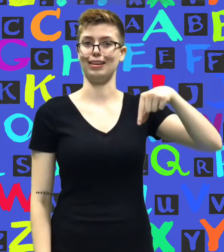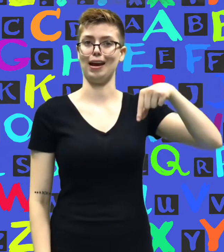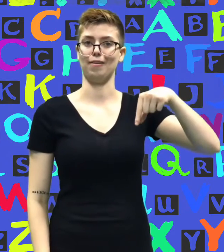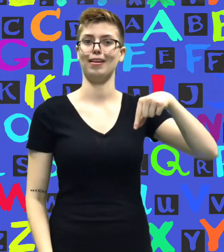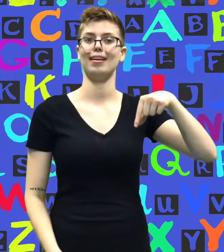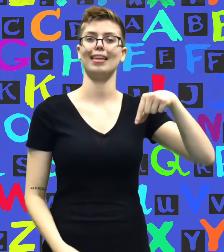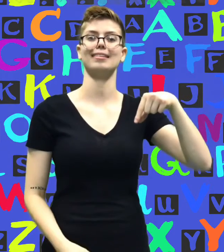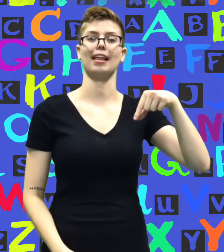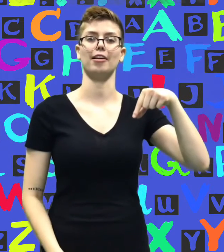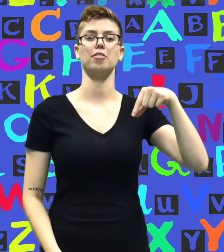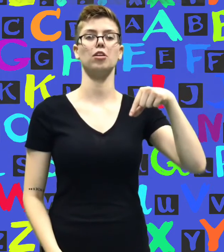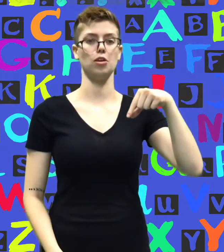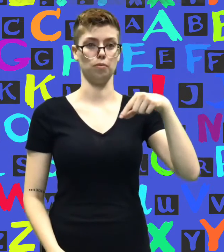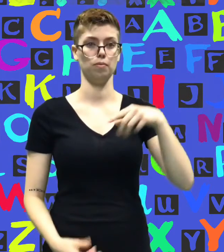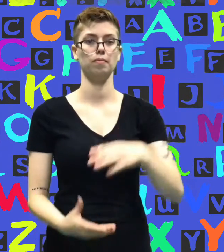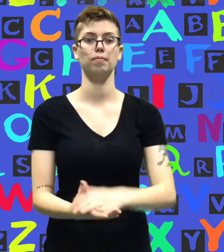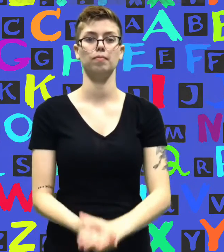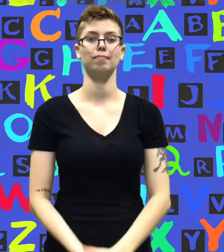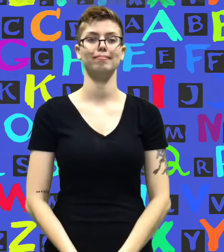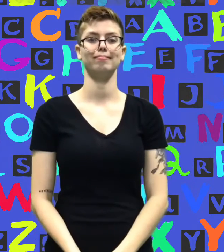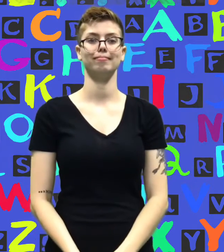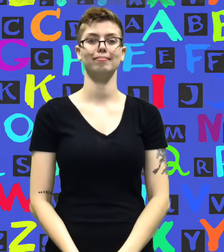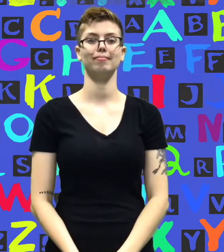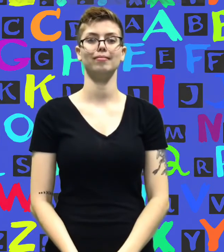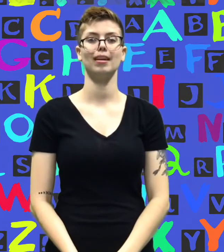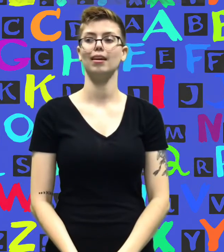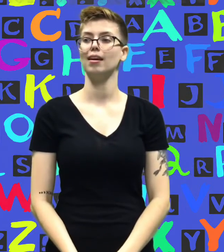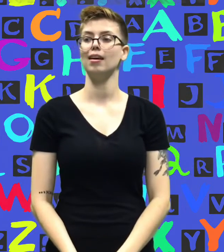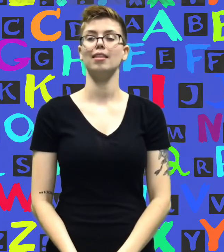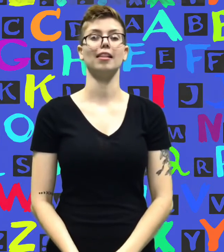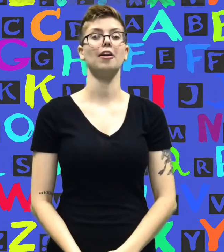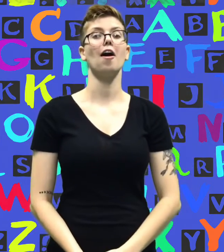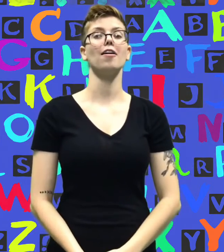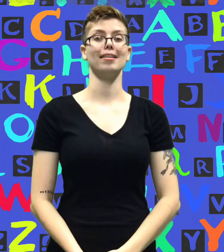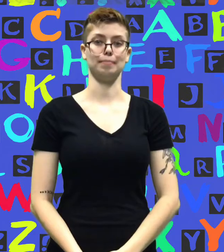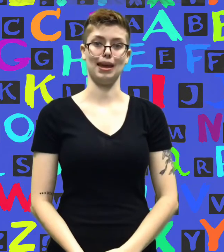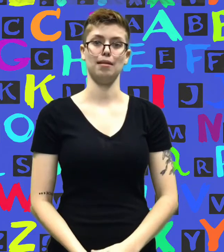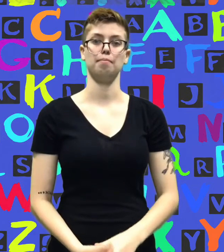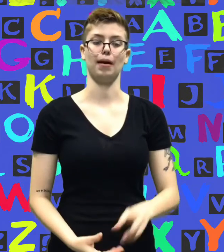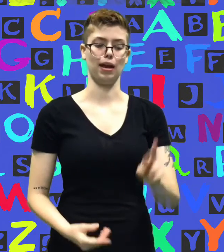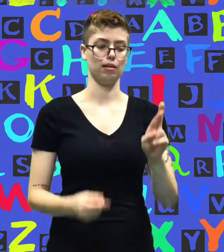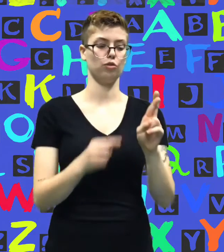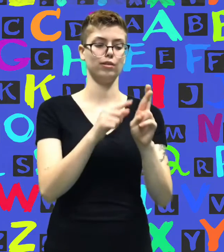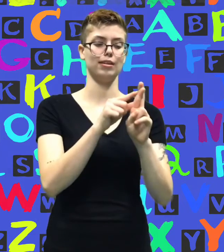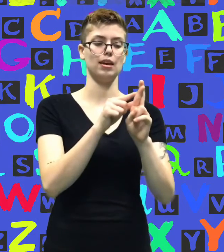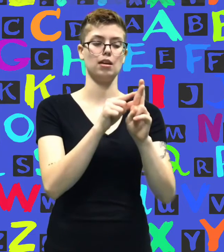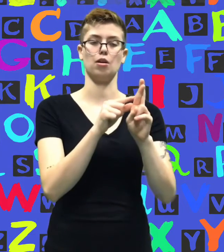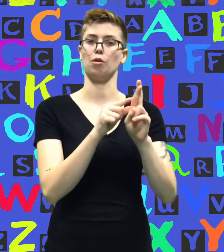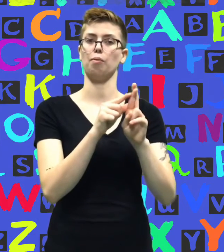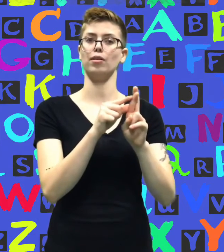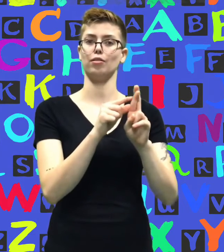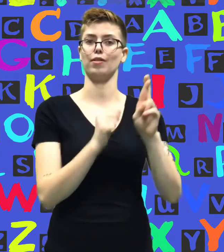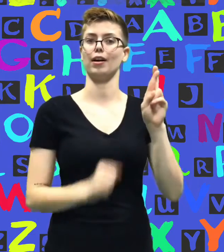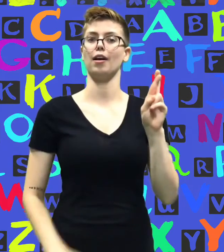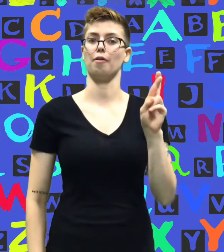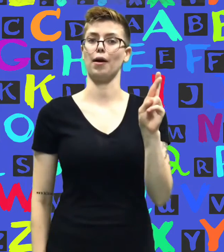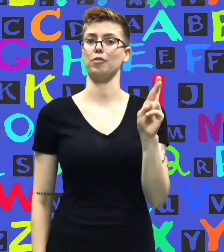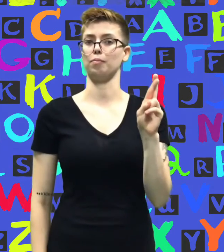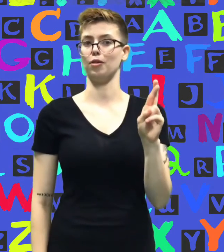down. That's the letter Q. The letter R is made by twisting your pointer finger around your middle